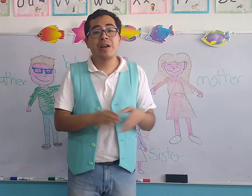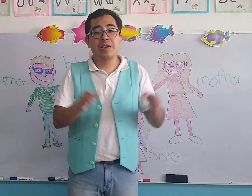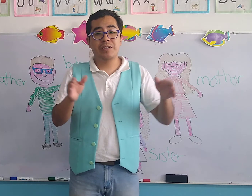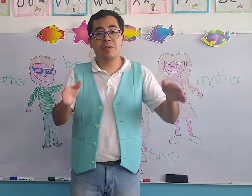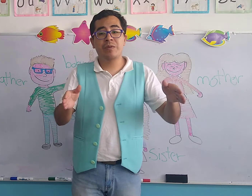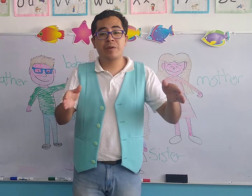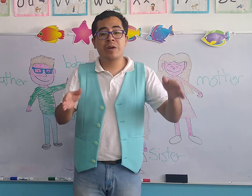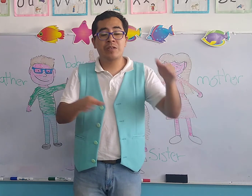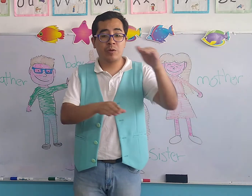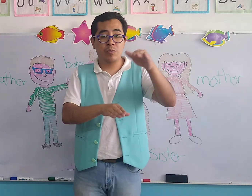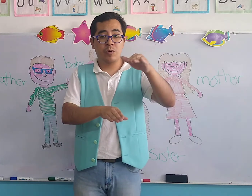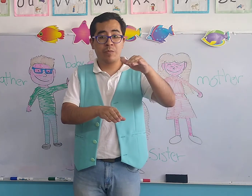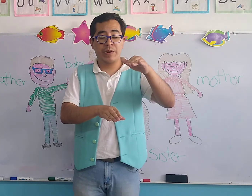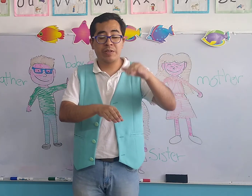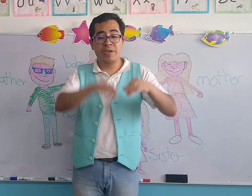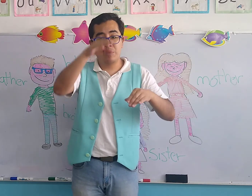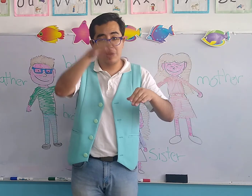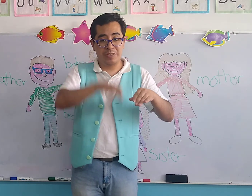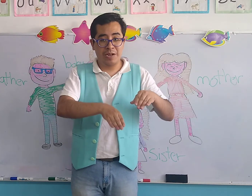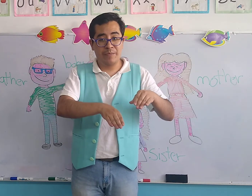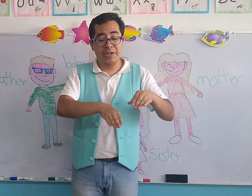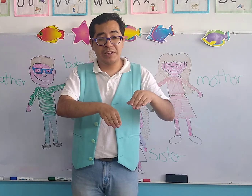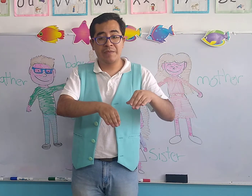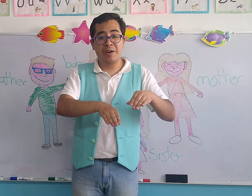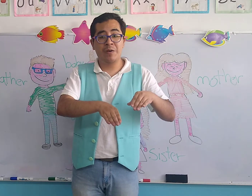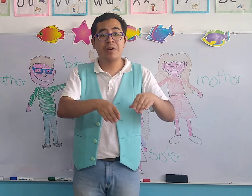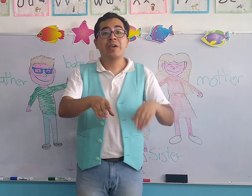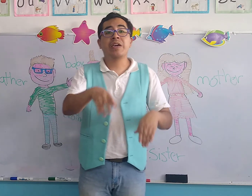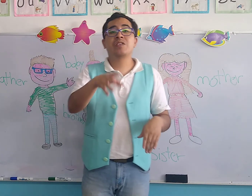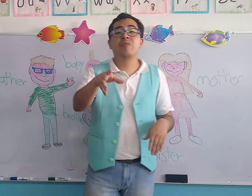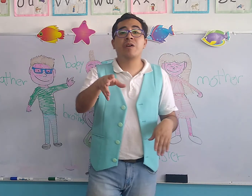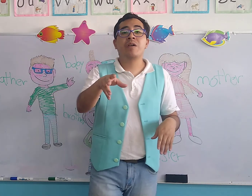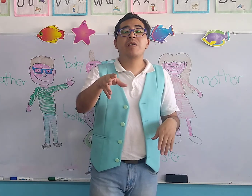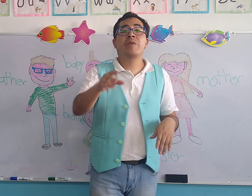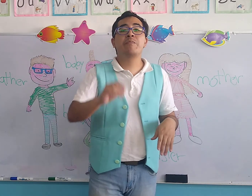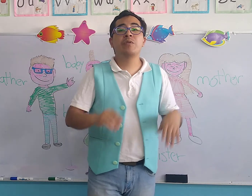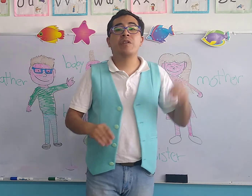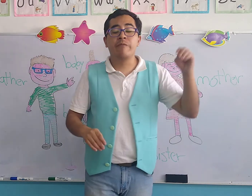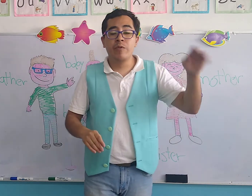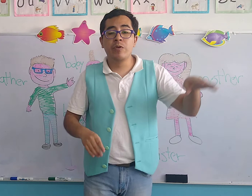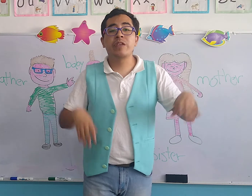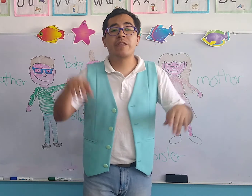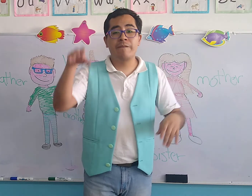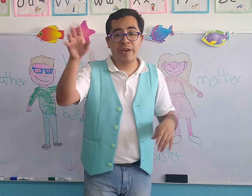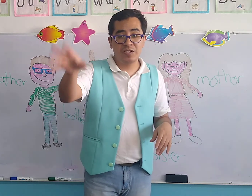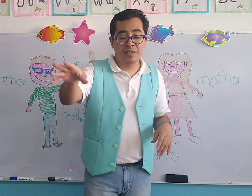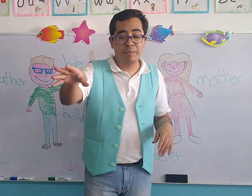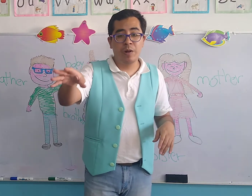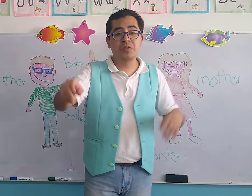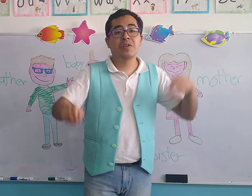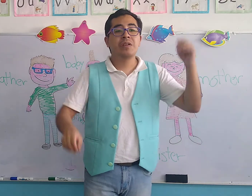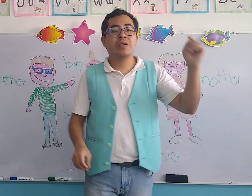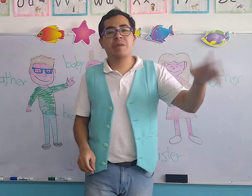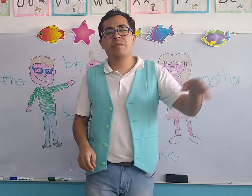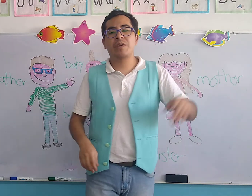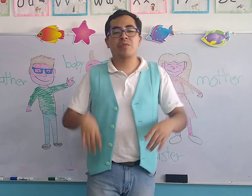el segundo compartimiento, el que está en la parte de abajo, it's where we put the fruit, the vegetables, donde ponemos